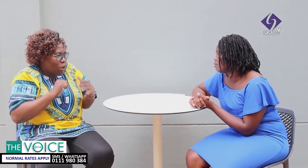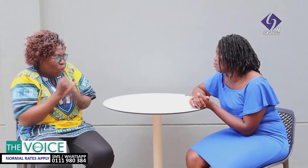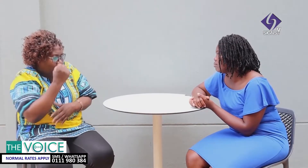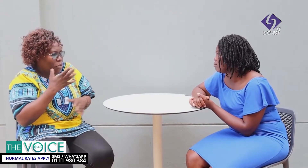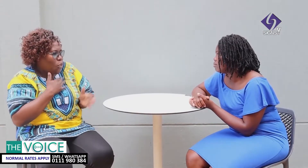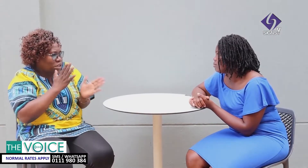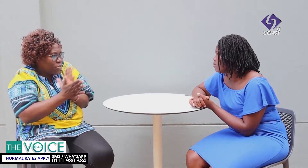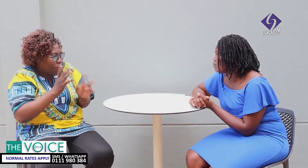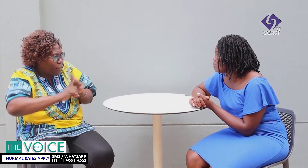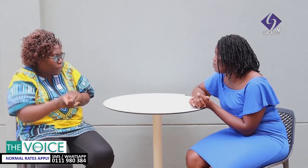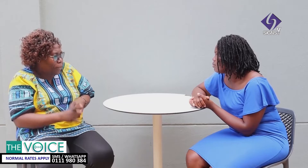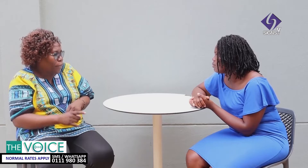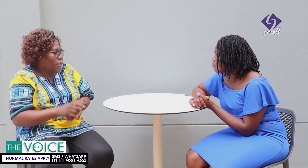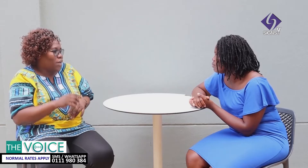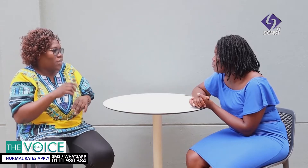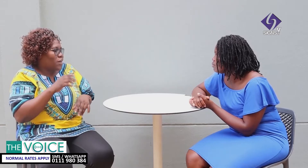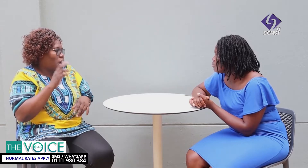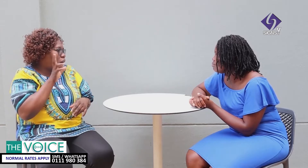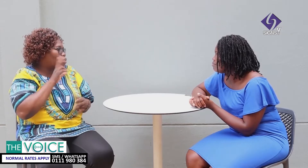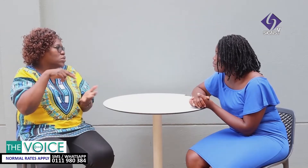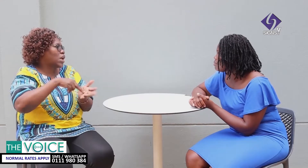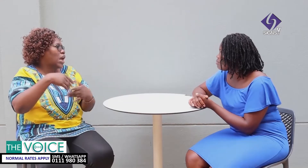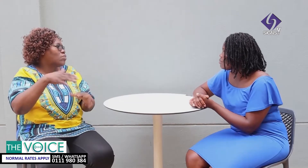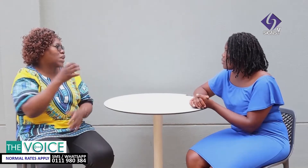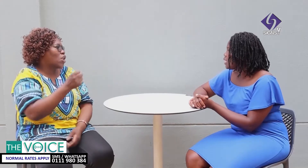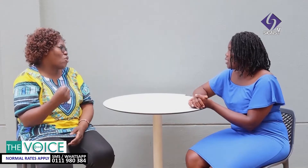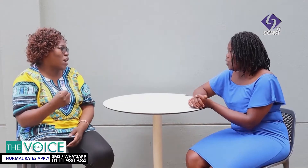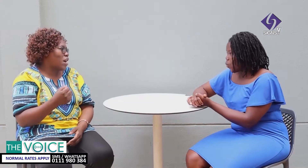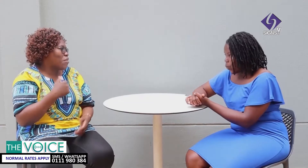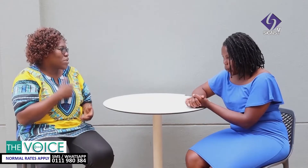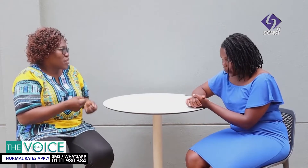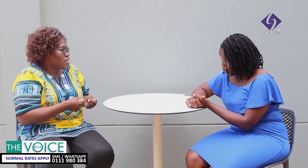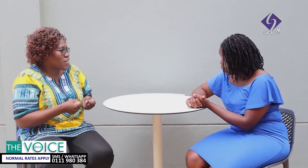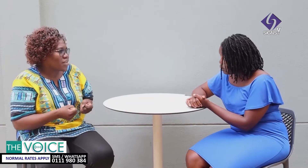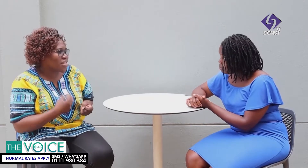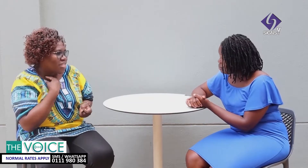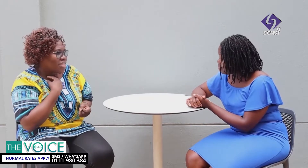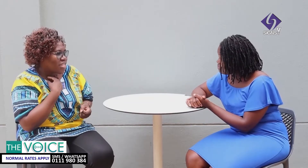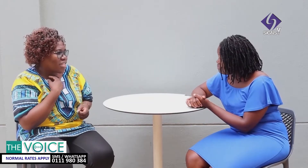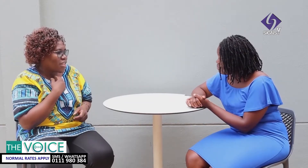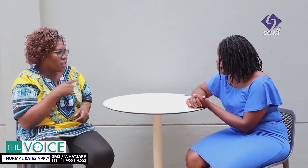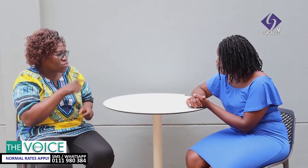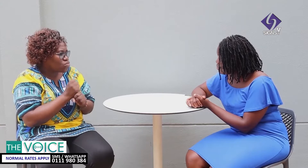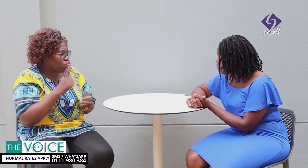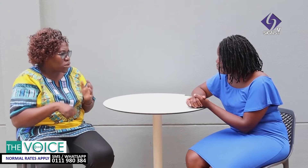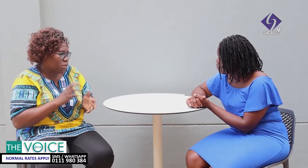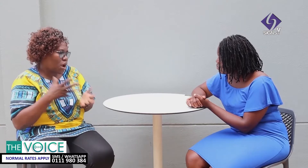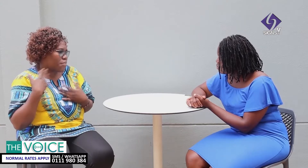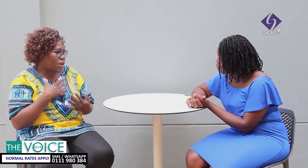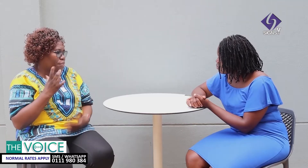really like guarding me a lot. So I decided to prepare, but I was stuck. I couldn't leave. I had already taken my bath and prepared, and this